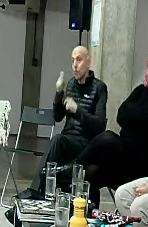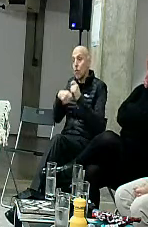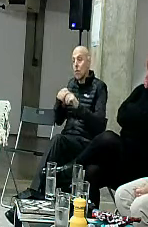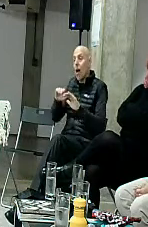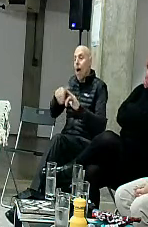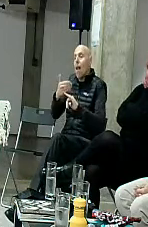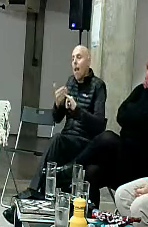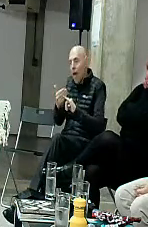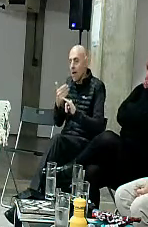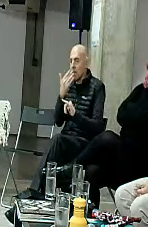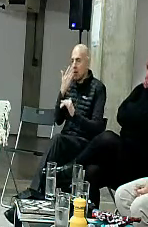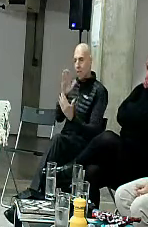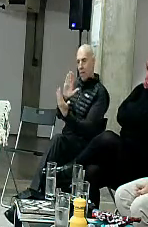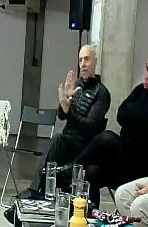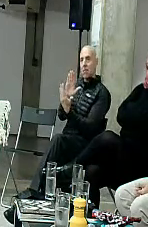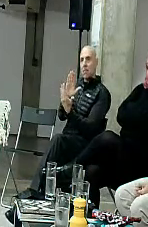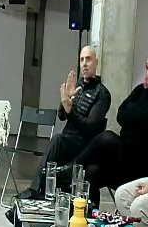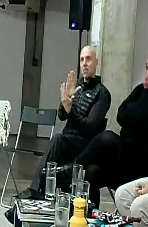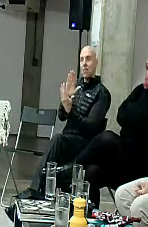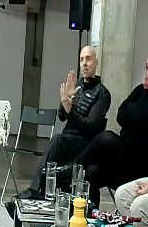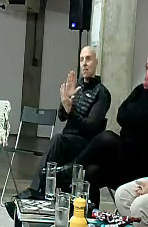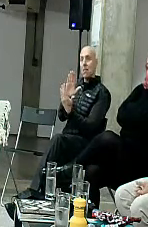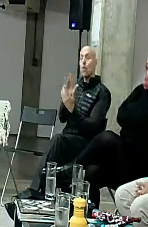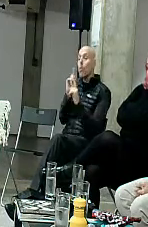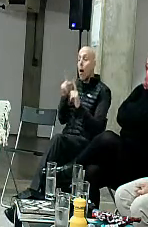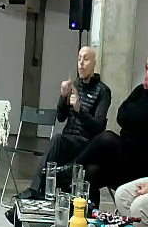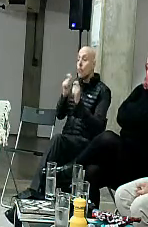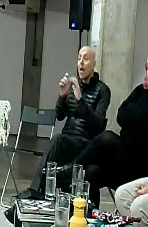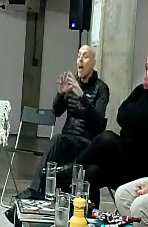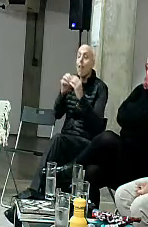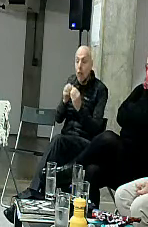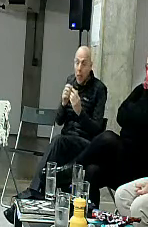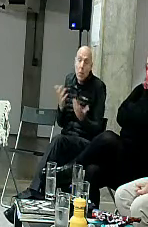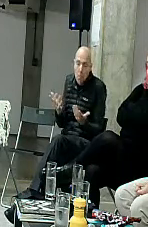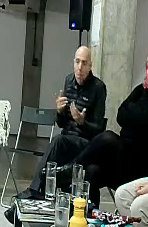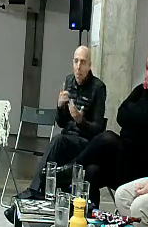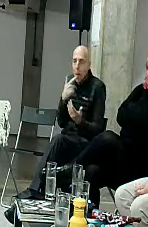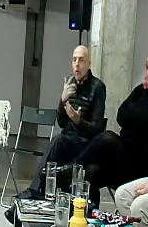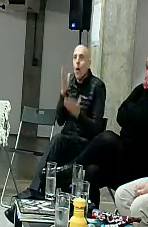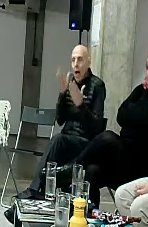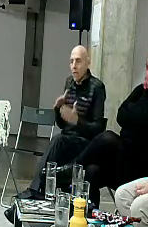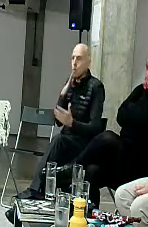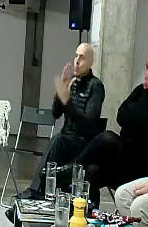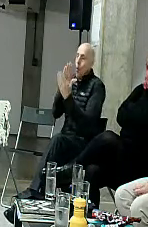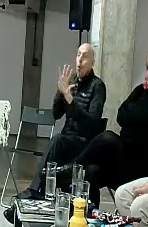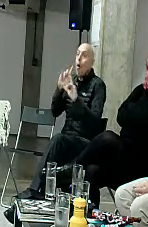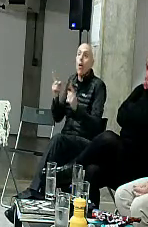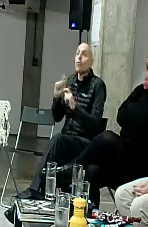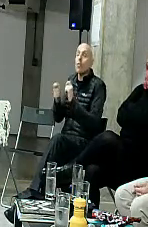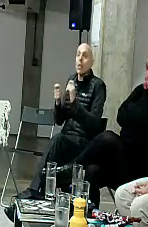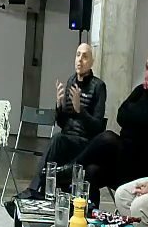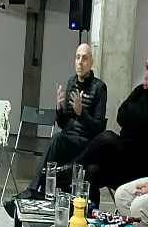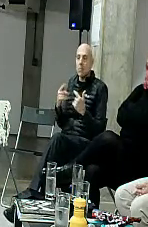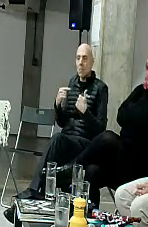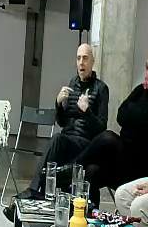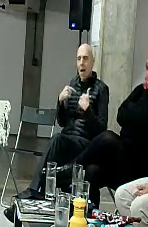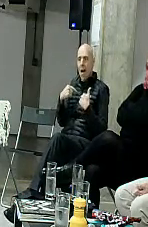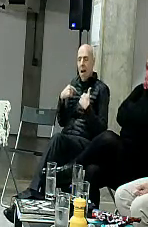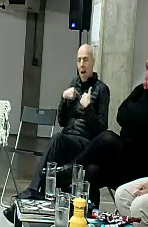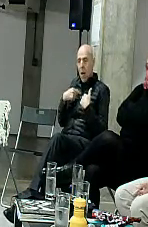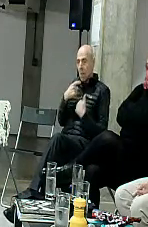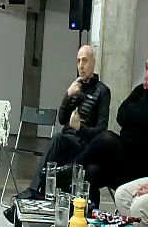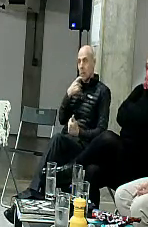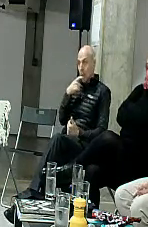that is why I campaign. Listen, they want you to lie down and die. I am stubborn.